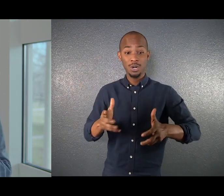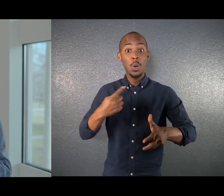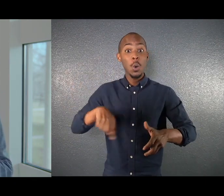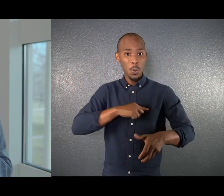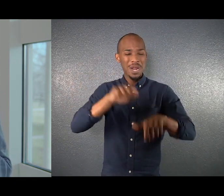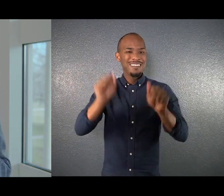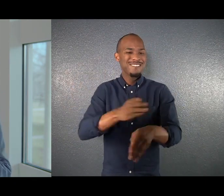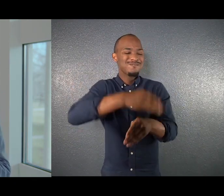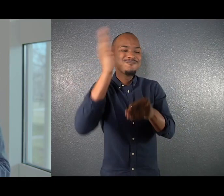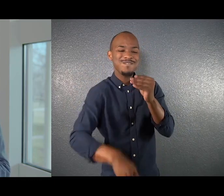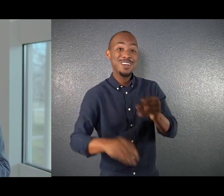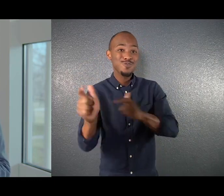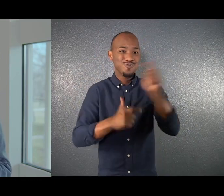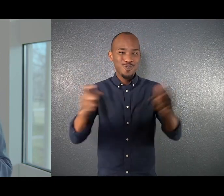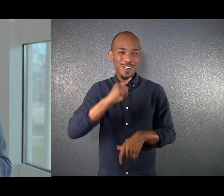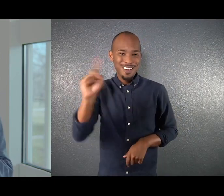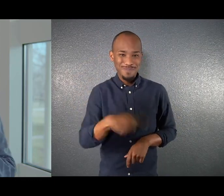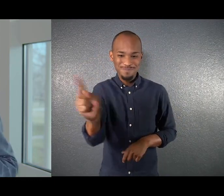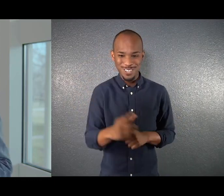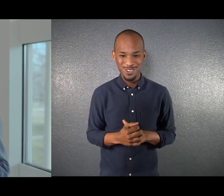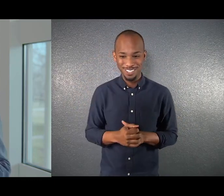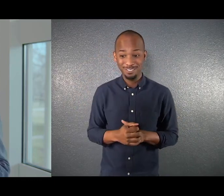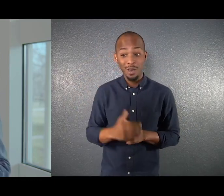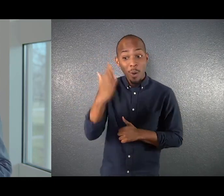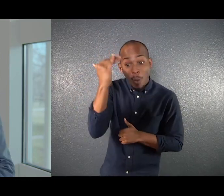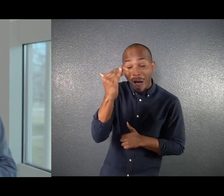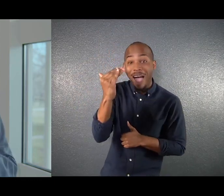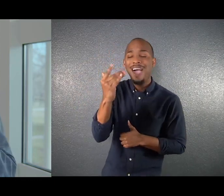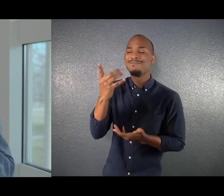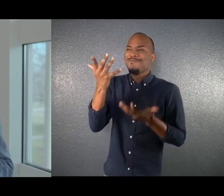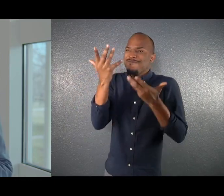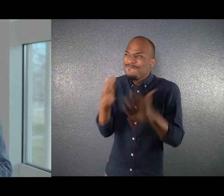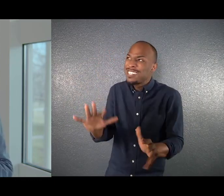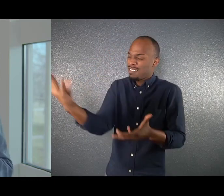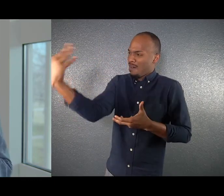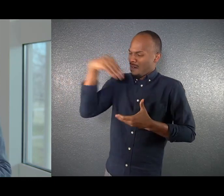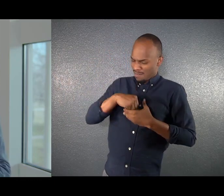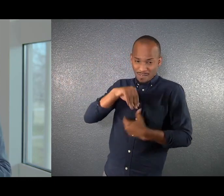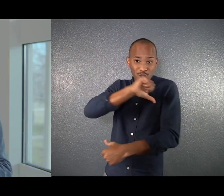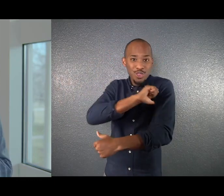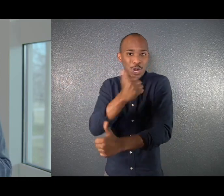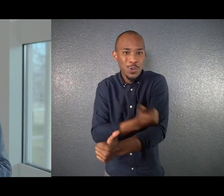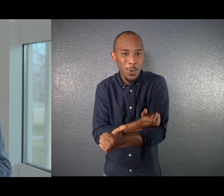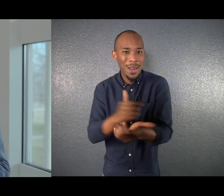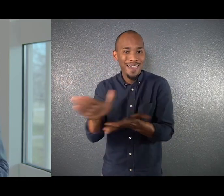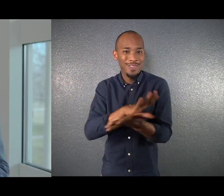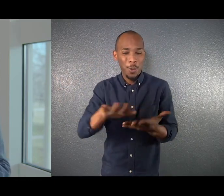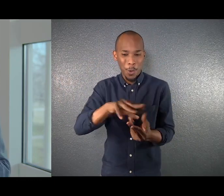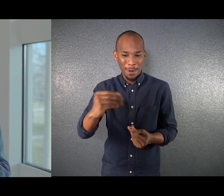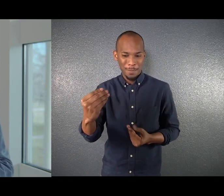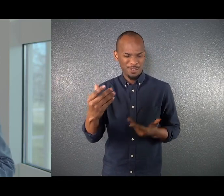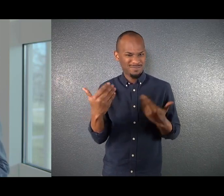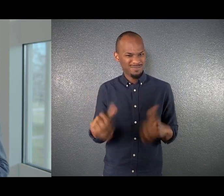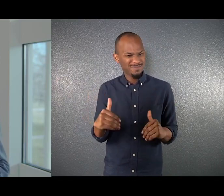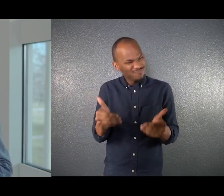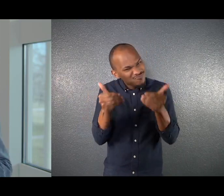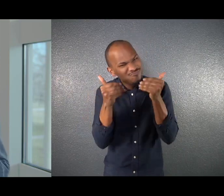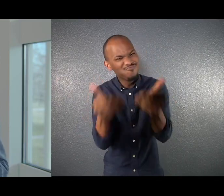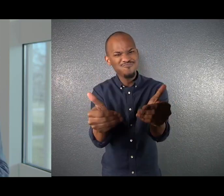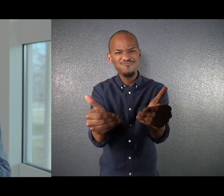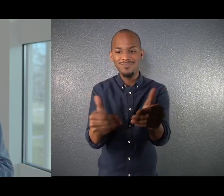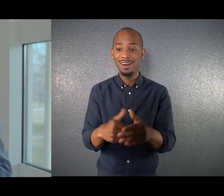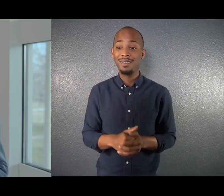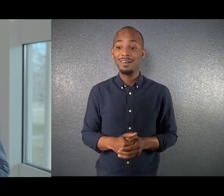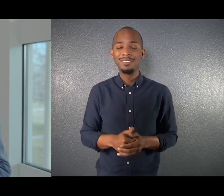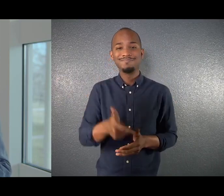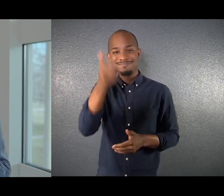we can finish the Great Commission because we have been given the authority and the power.